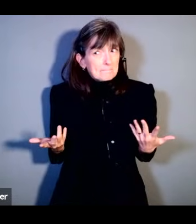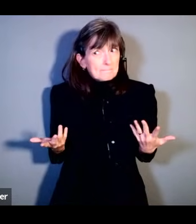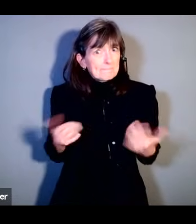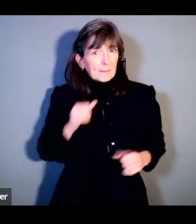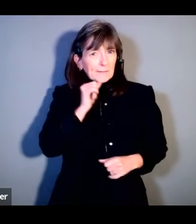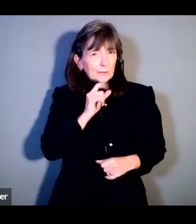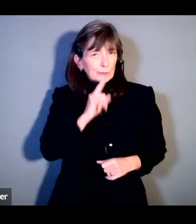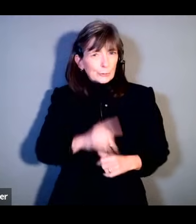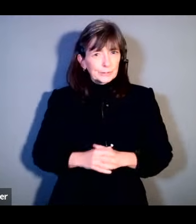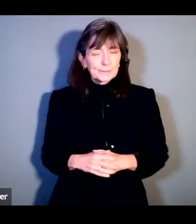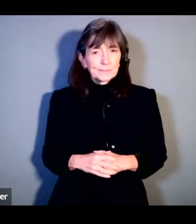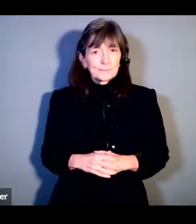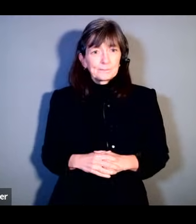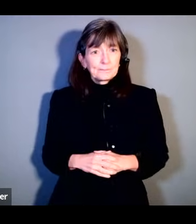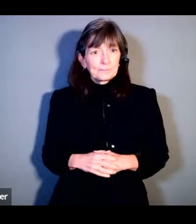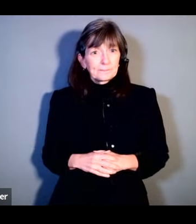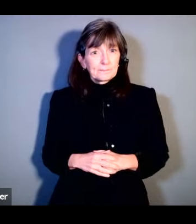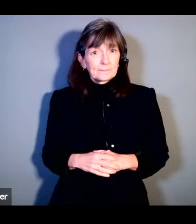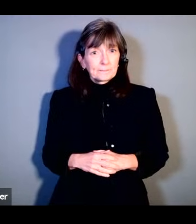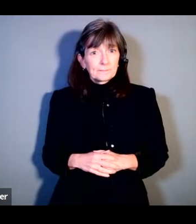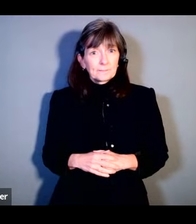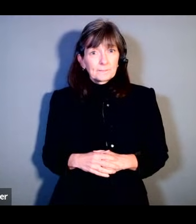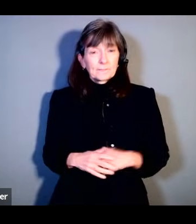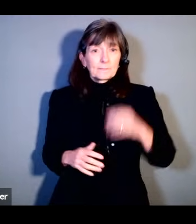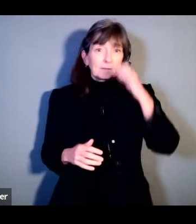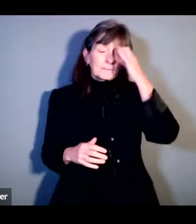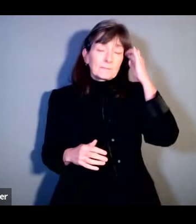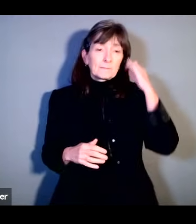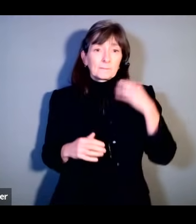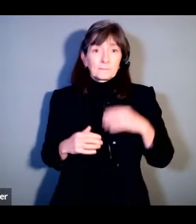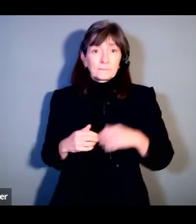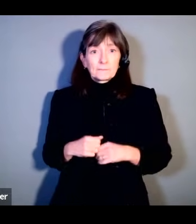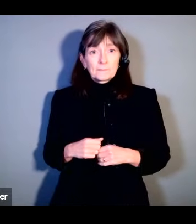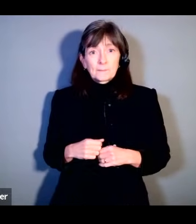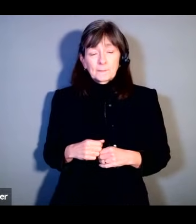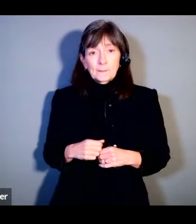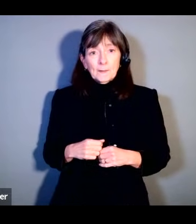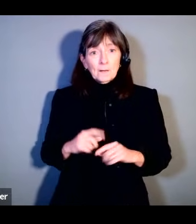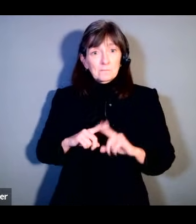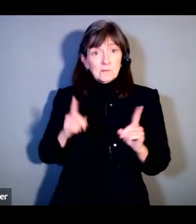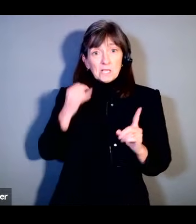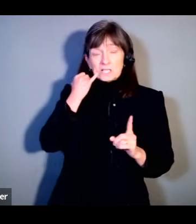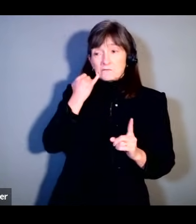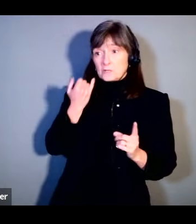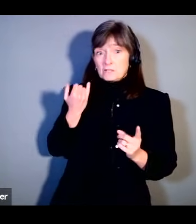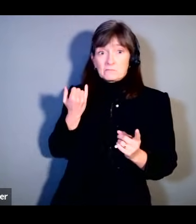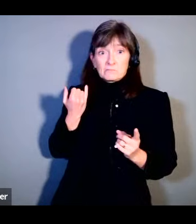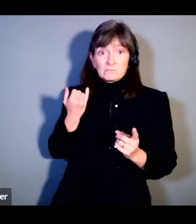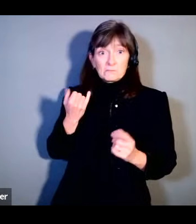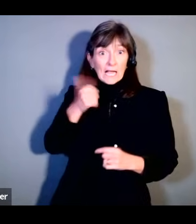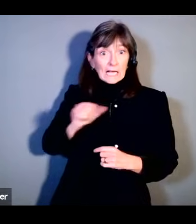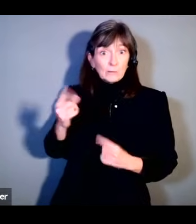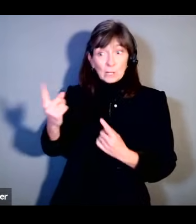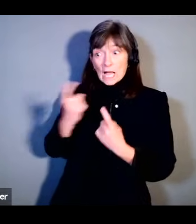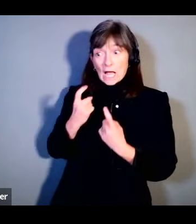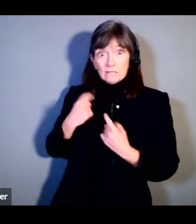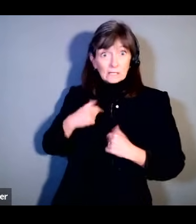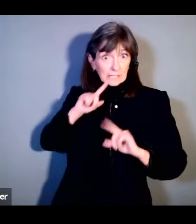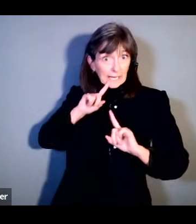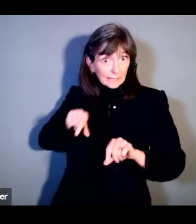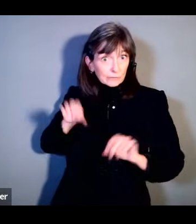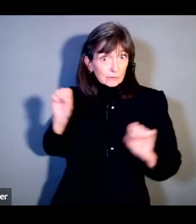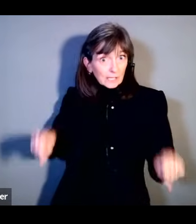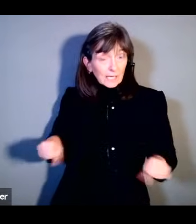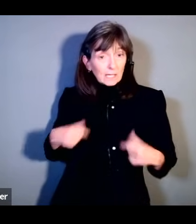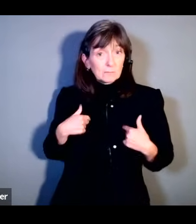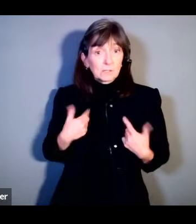brought up, but certainly if there's any, if we can help to answer any of those questions, we'd be happy to. But on